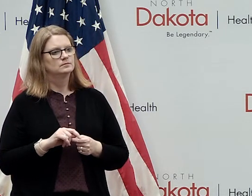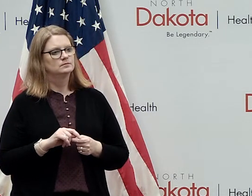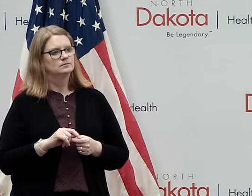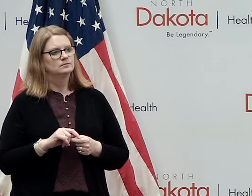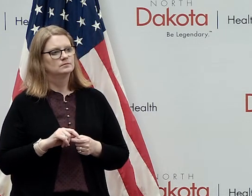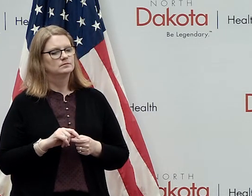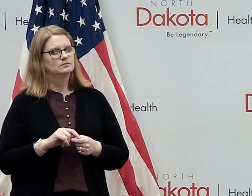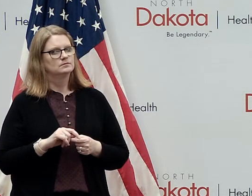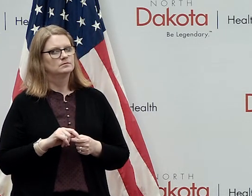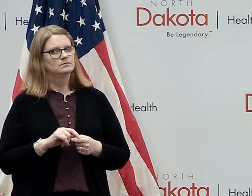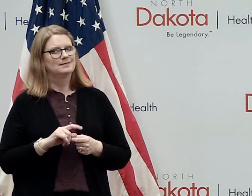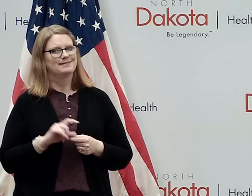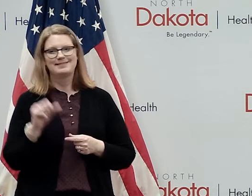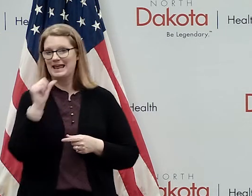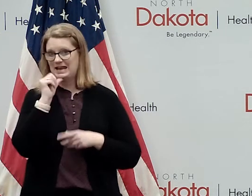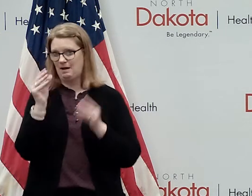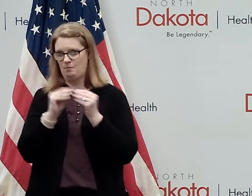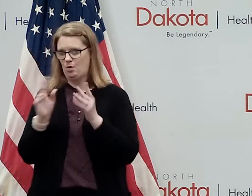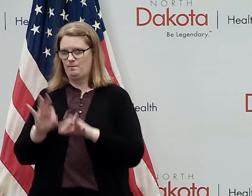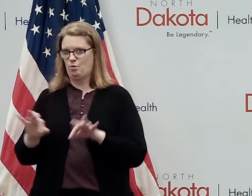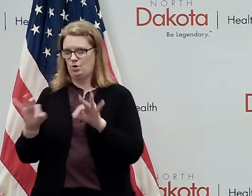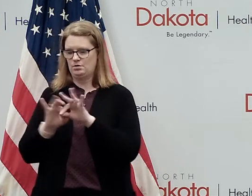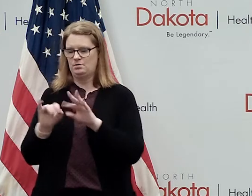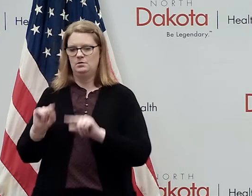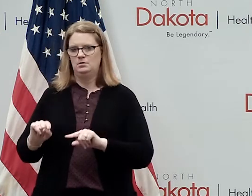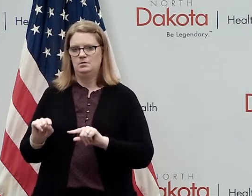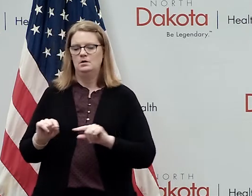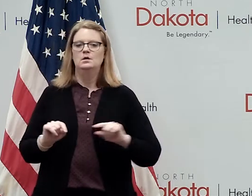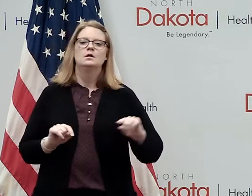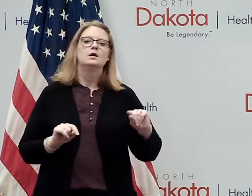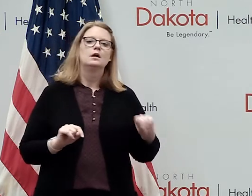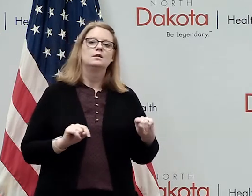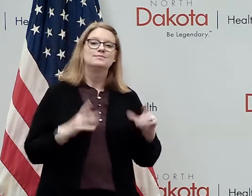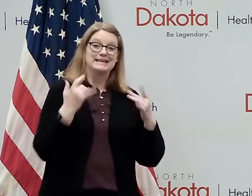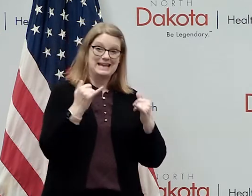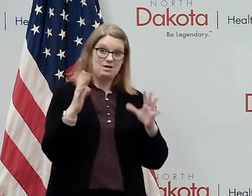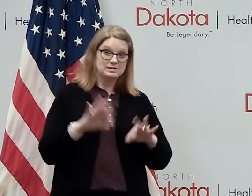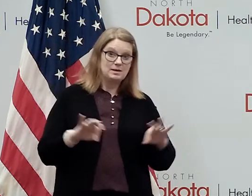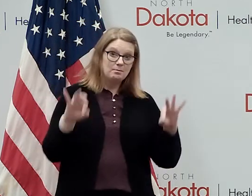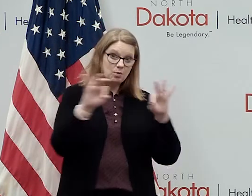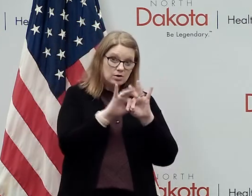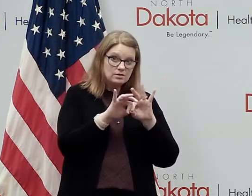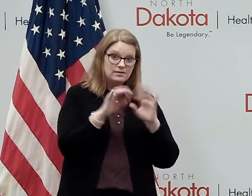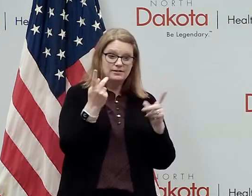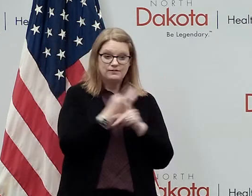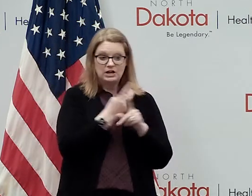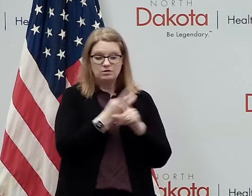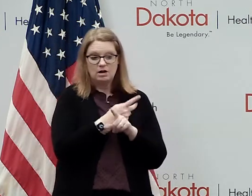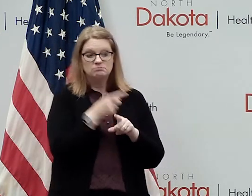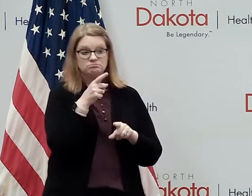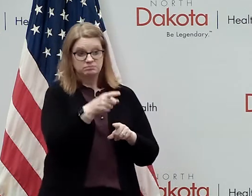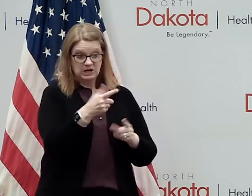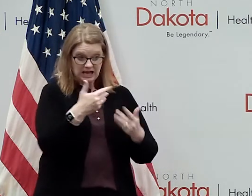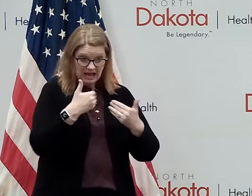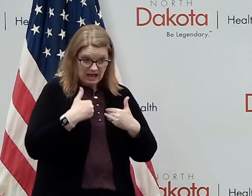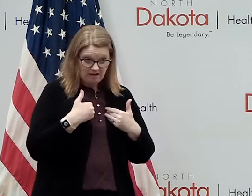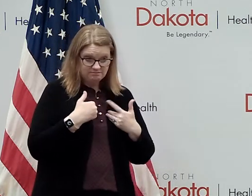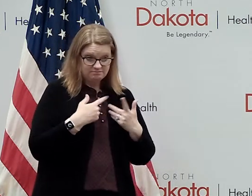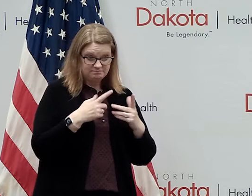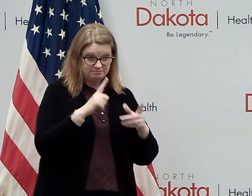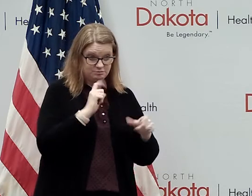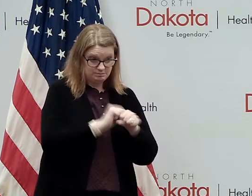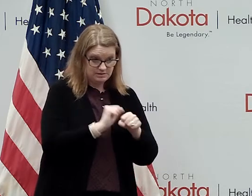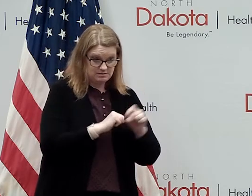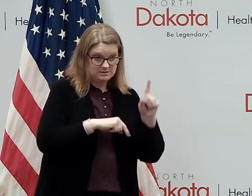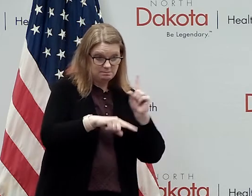They're not more important, so I'll start with the second one first. They're not more important. Right now, it's important for us to determine whether people are positive or negative. Are